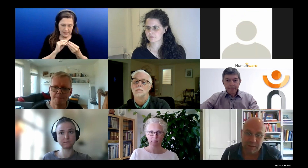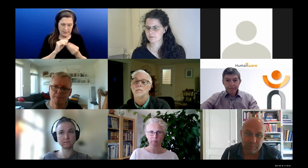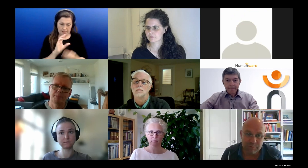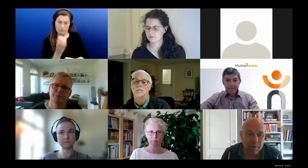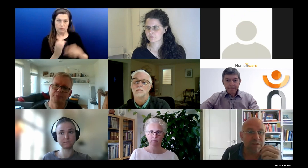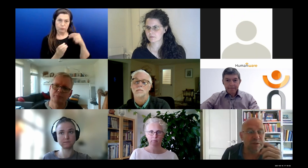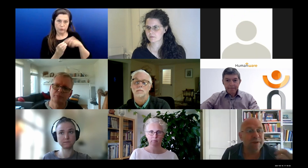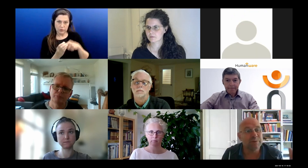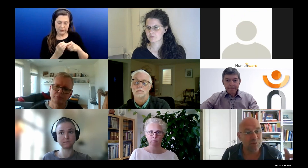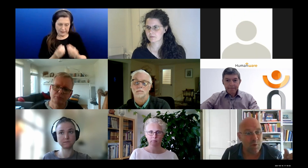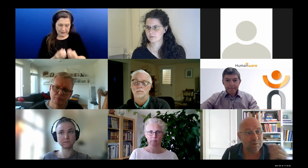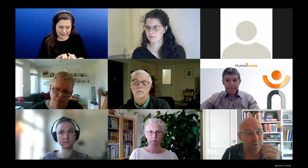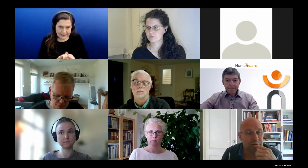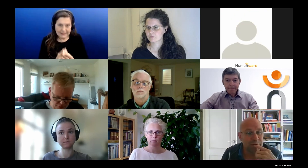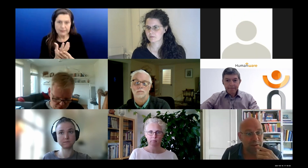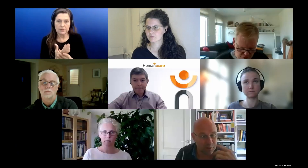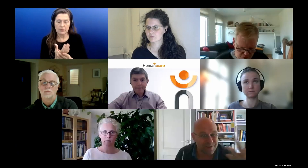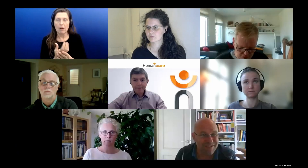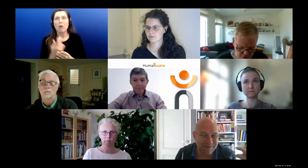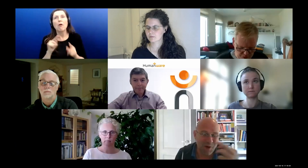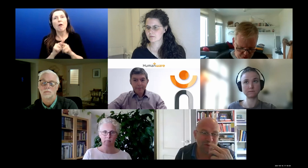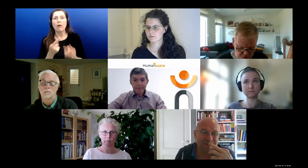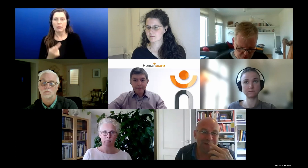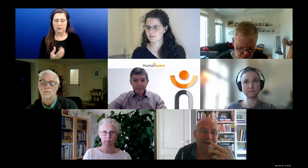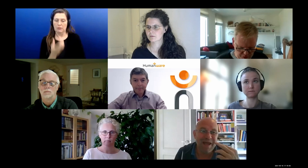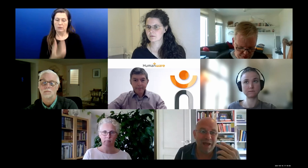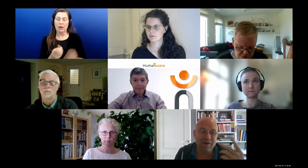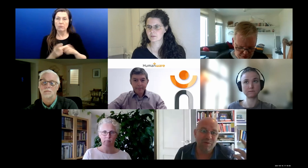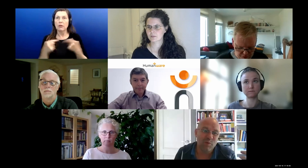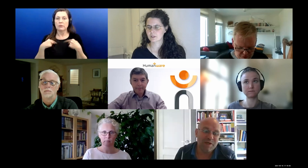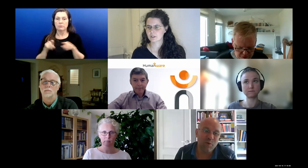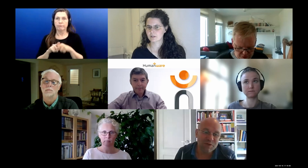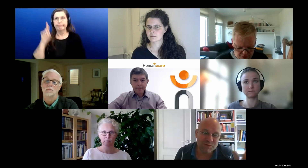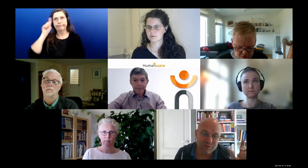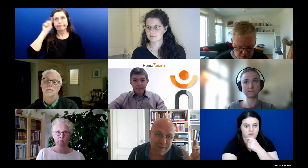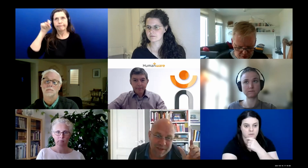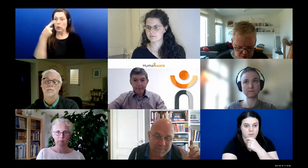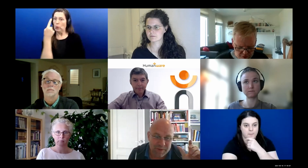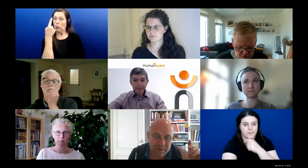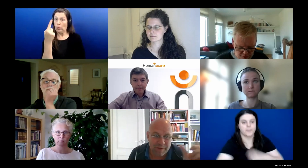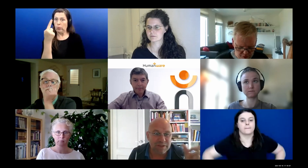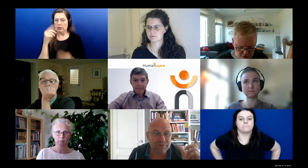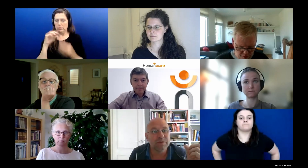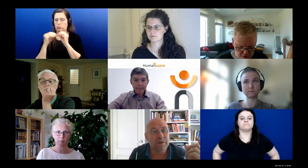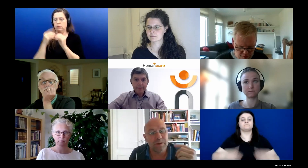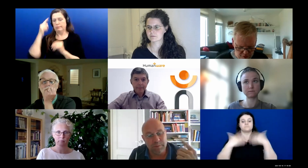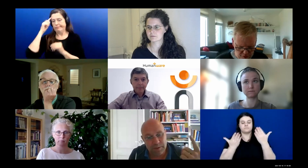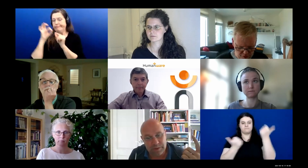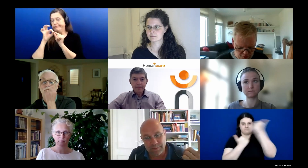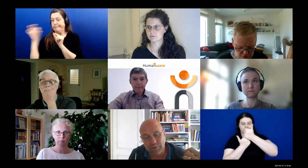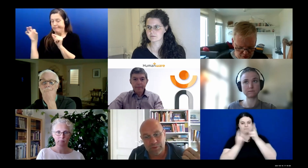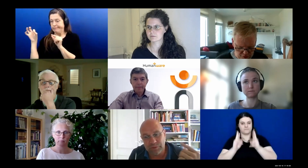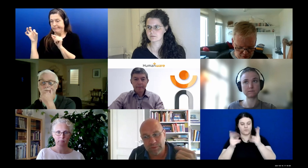developed. Mostly you make them for one question only, and when you want to make it